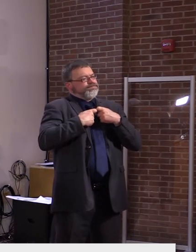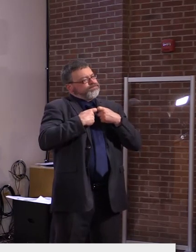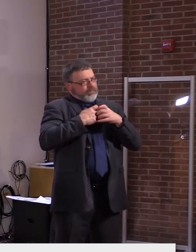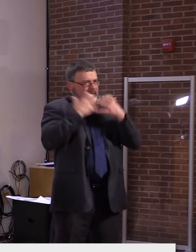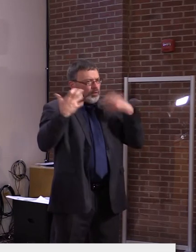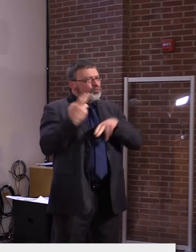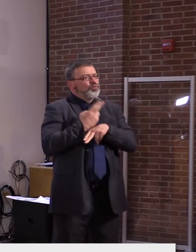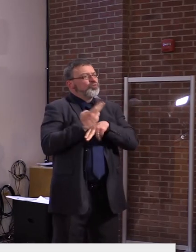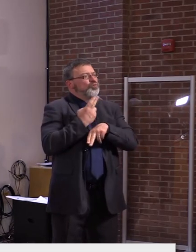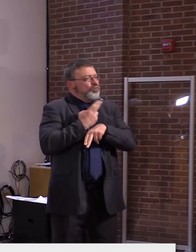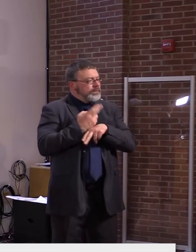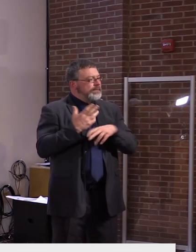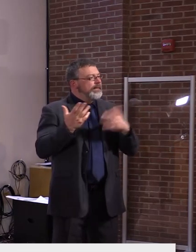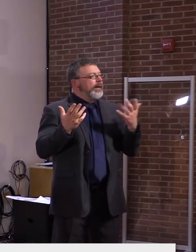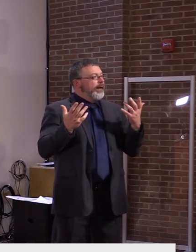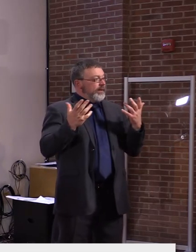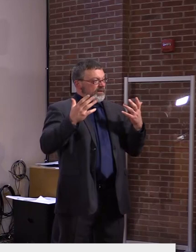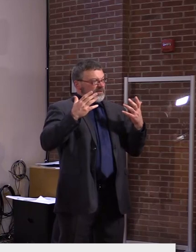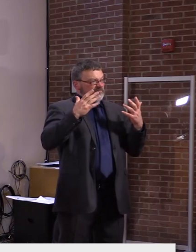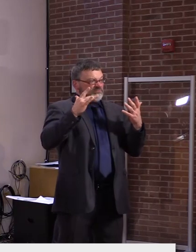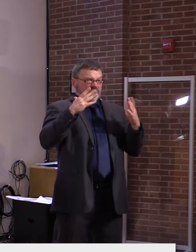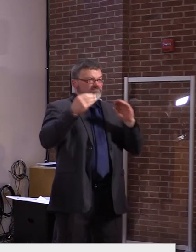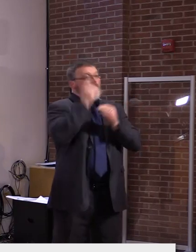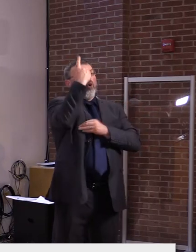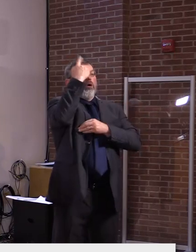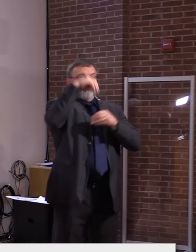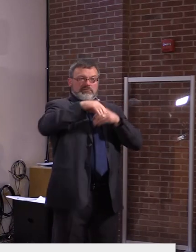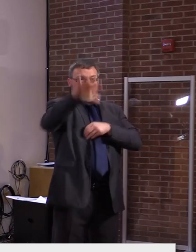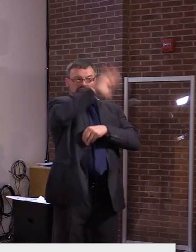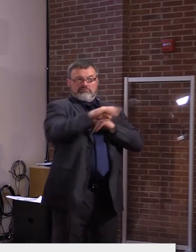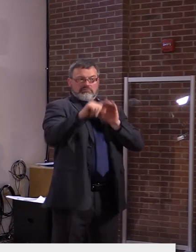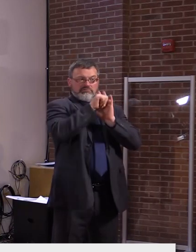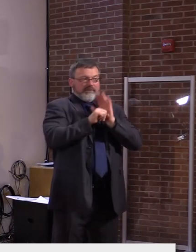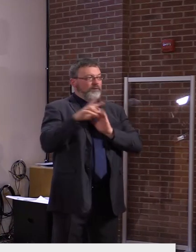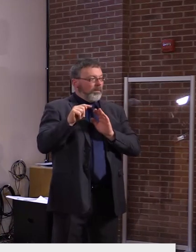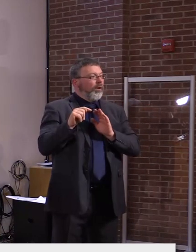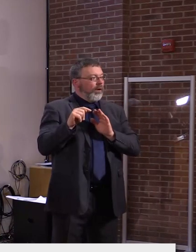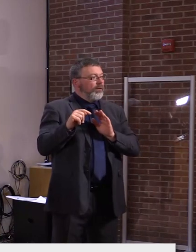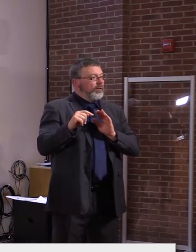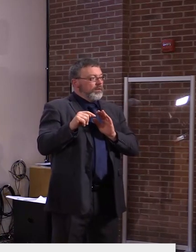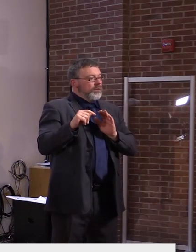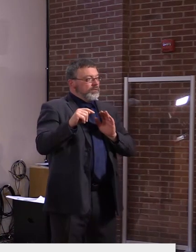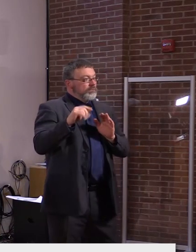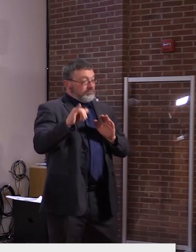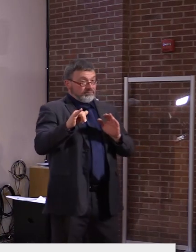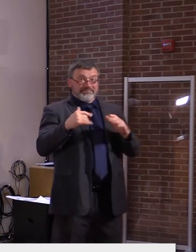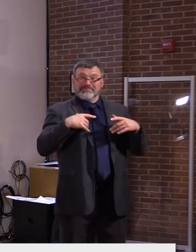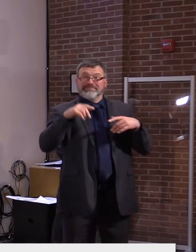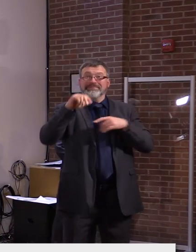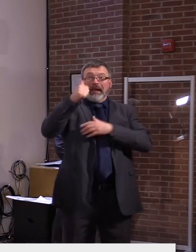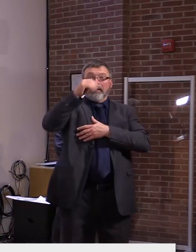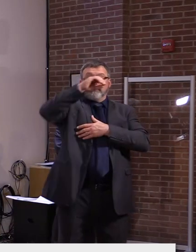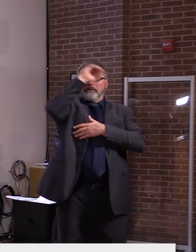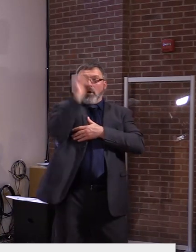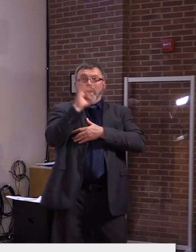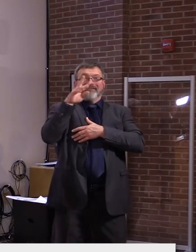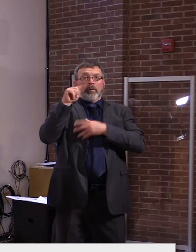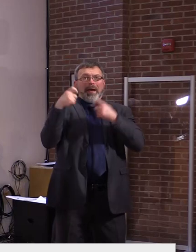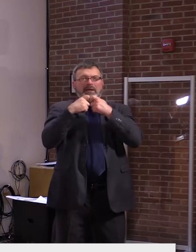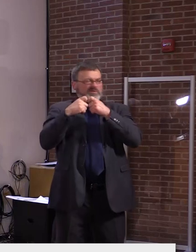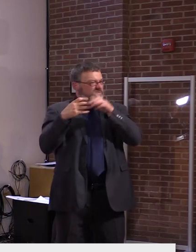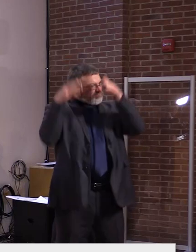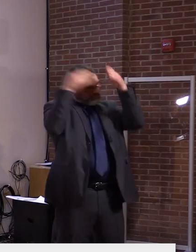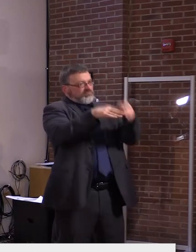in Vermont. They use about 10%, I believe, of the energy that comes into Vermont. Them becoming their